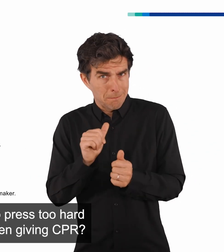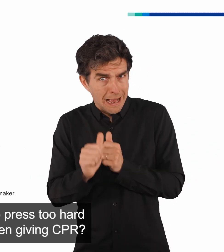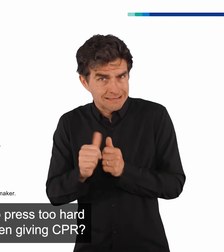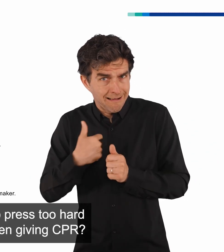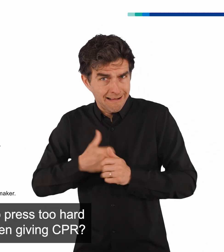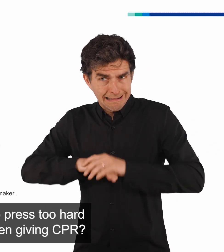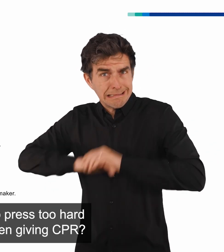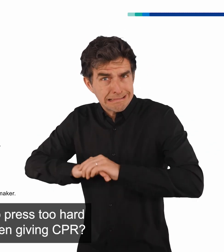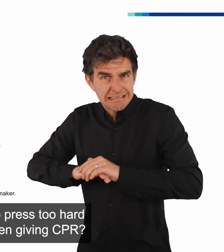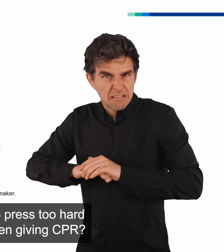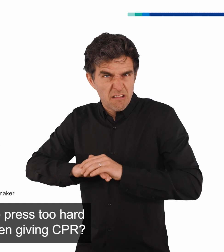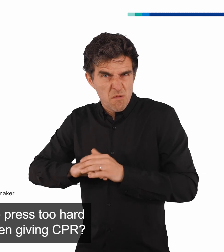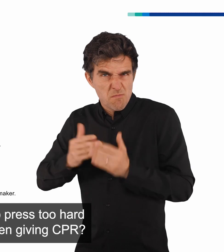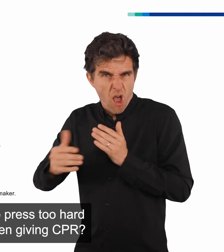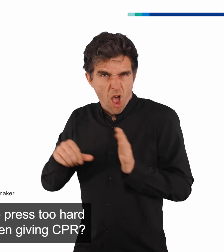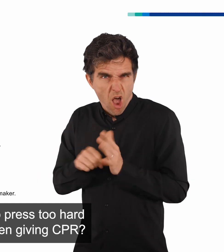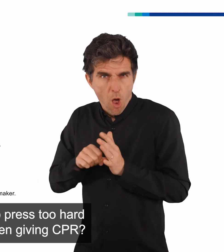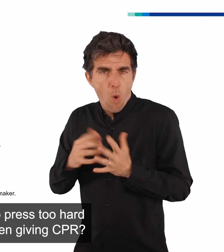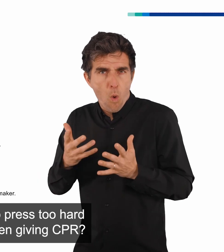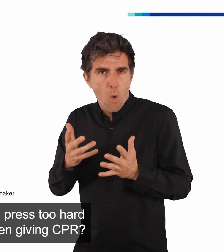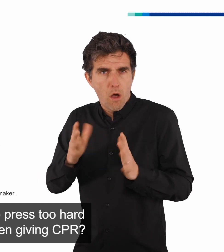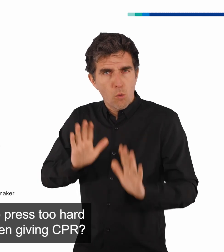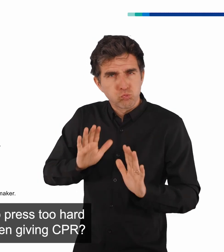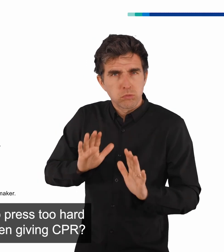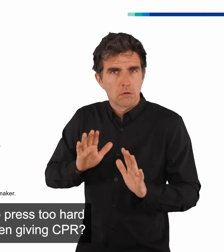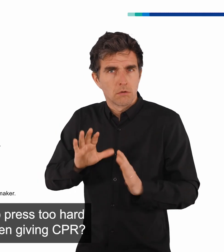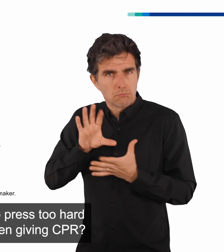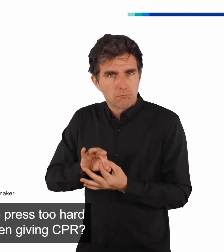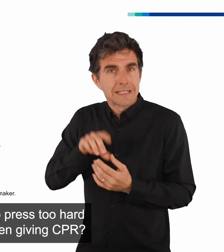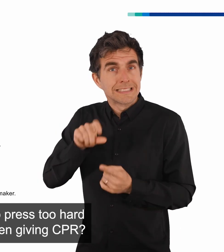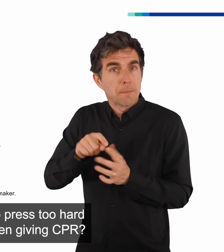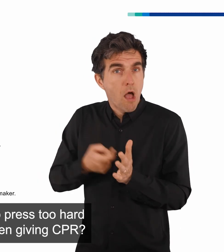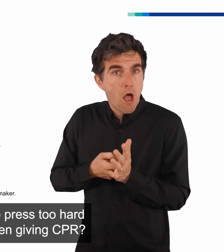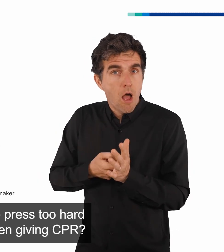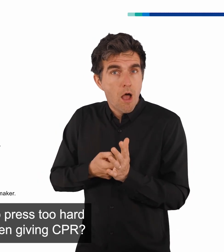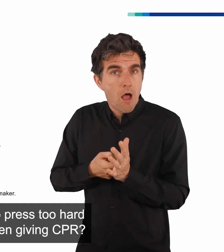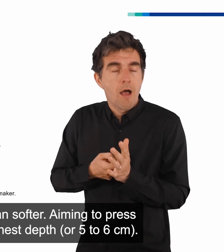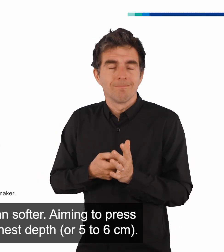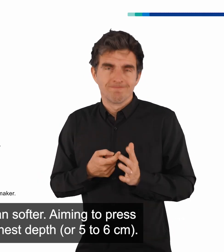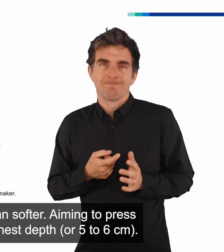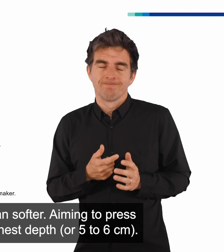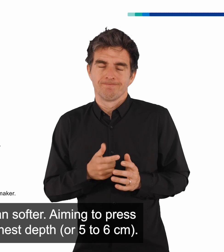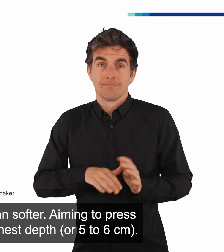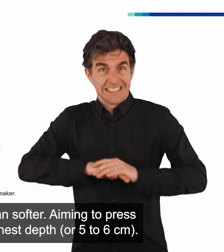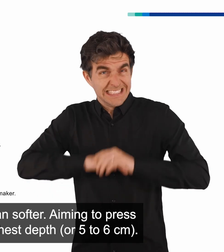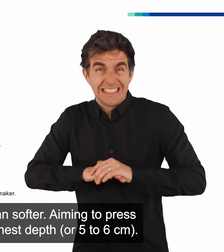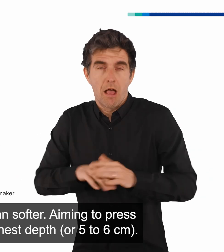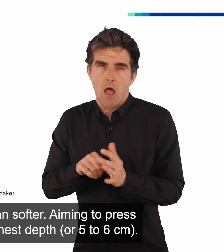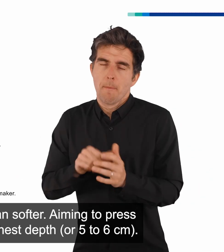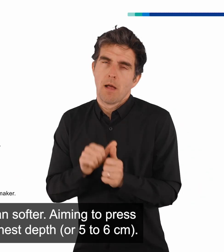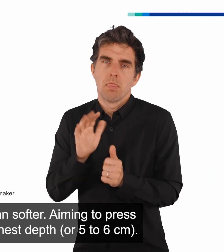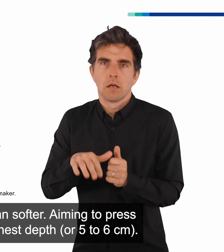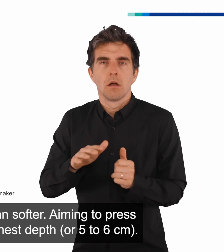What if they have a pacemaker? You can still use an AED, just avoid placing the pads on top of the